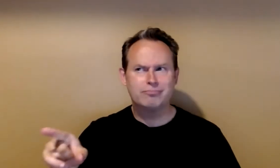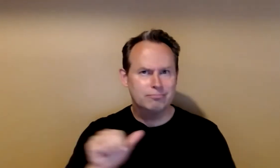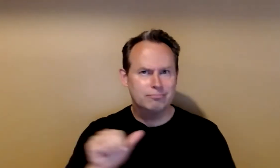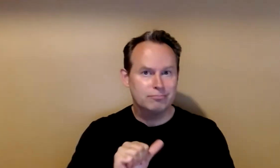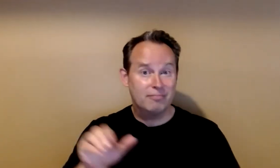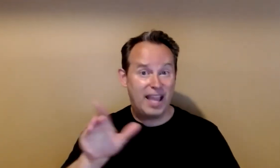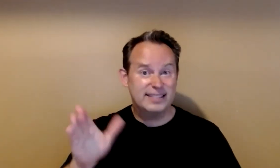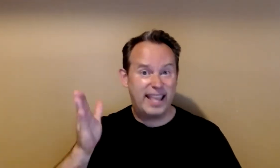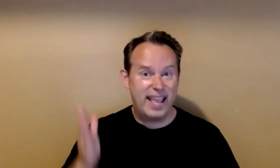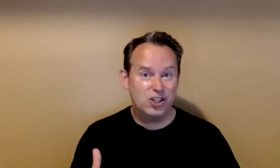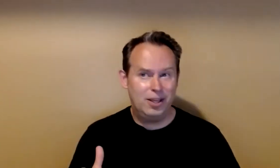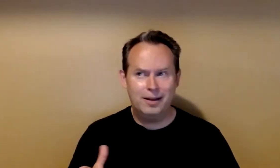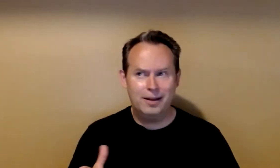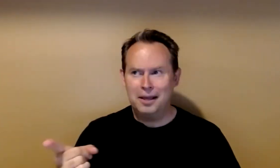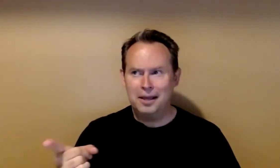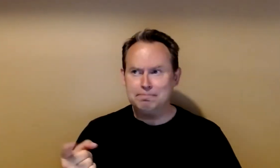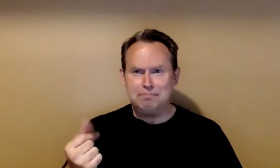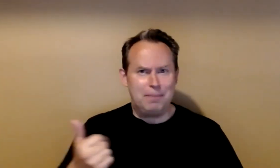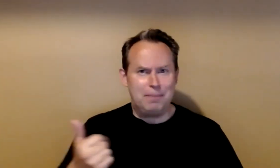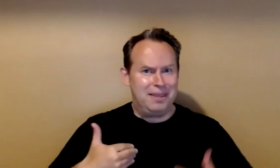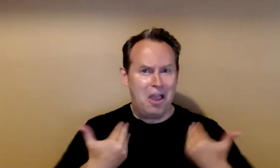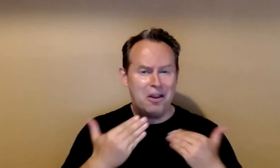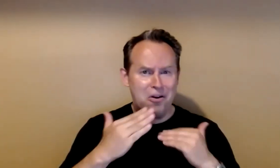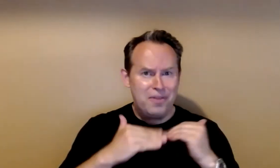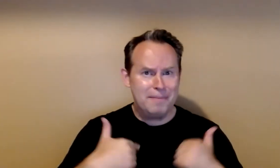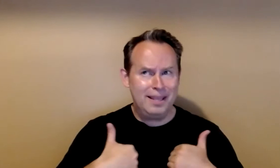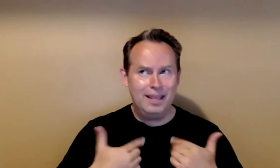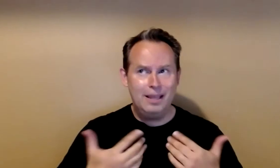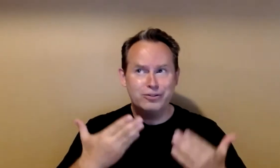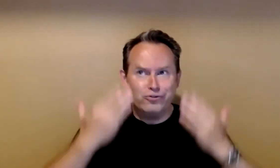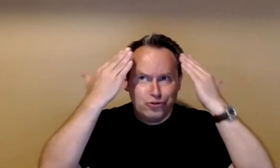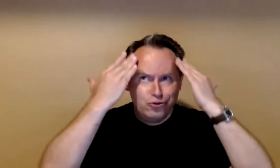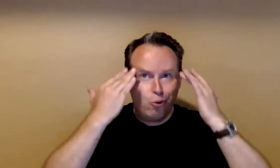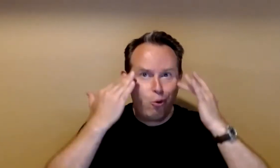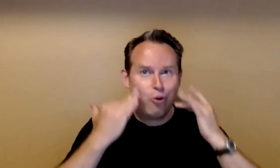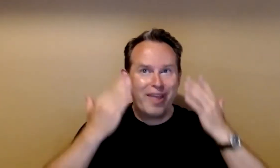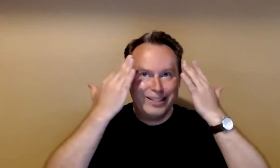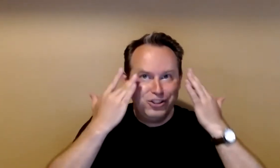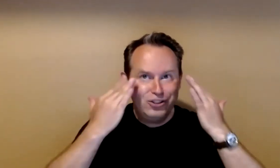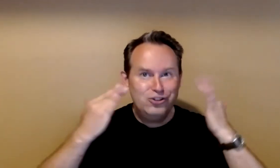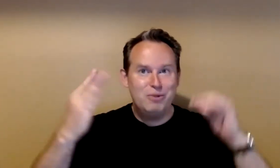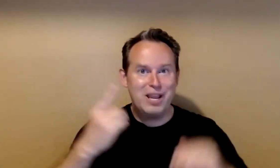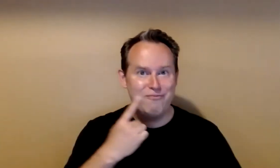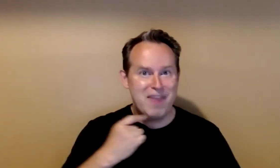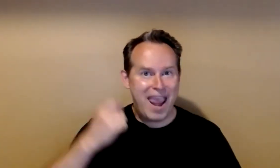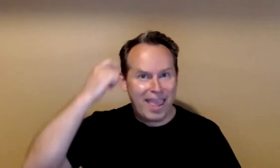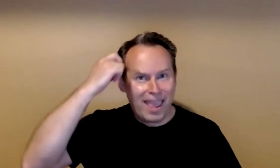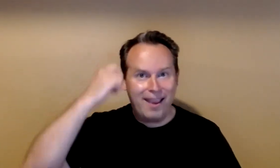Mari worked as a cashier. She's a little bit younger than me with shoulder length, shimmering